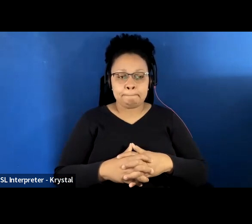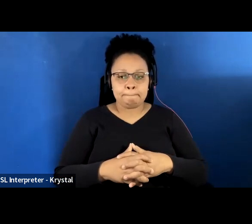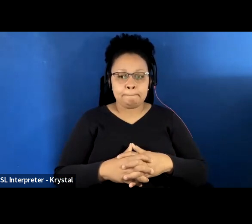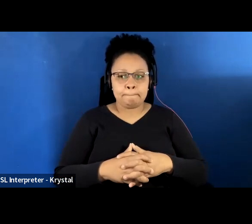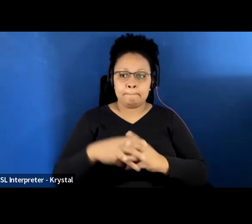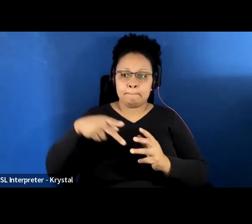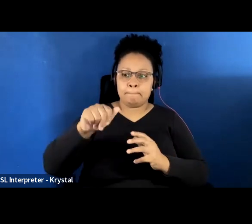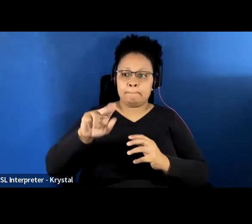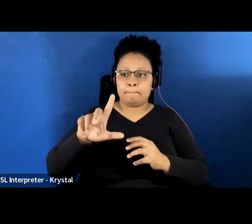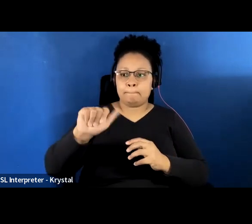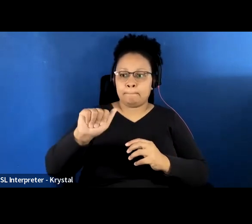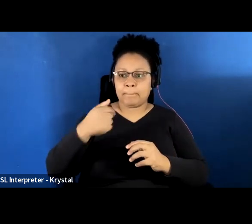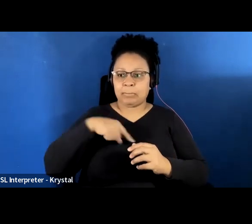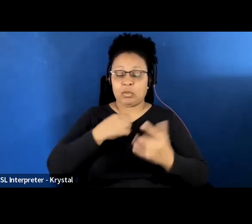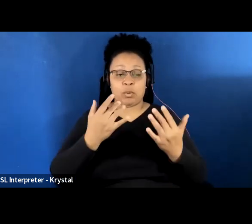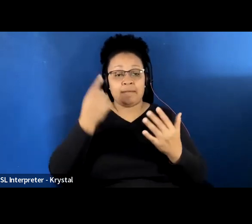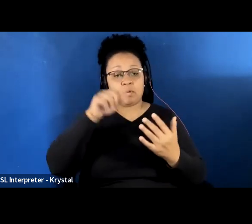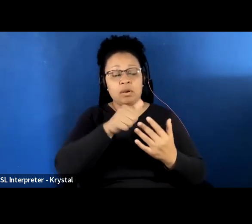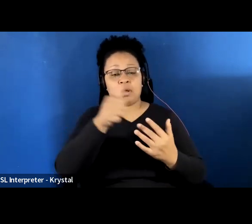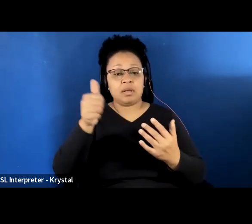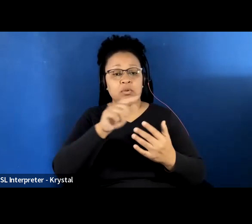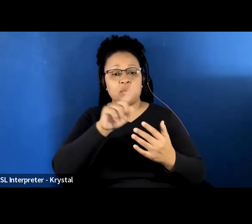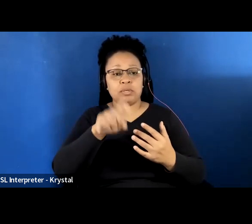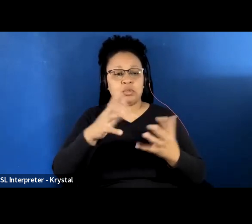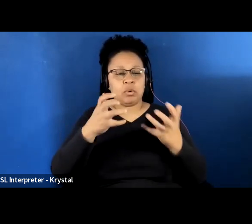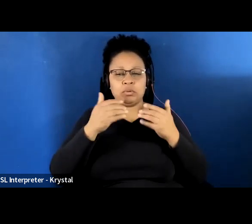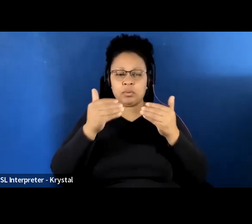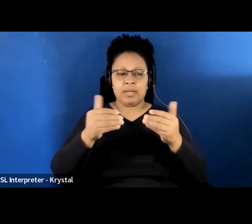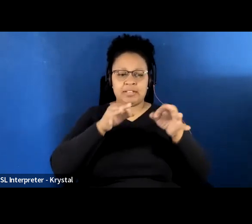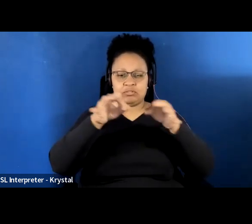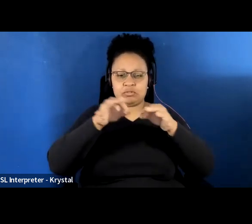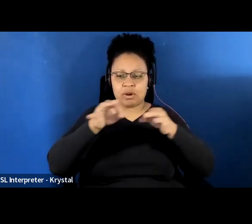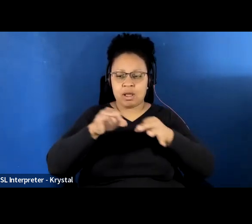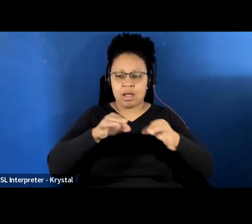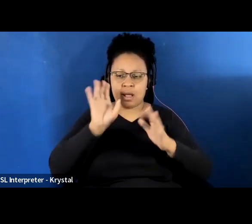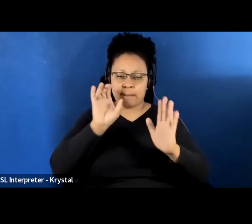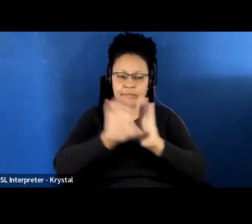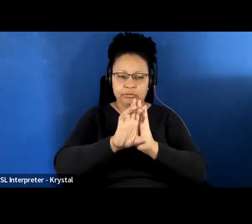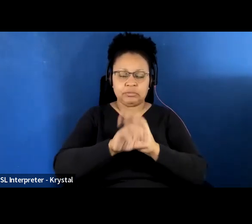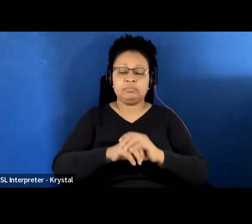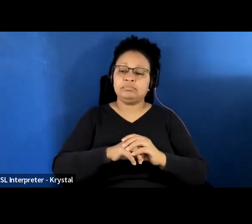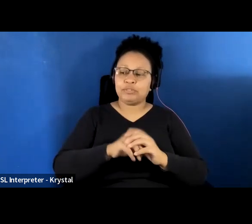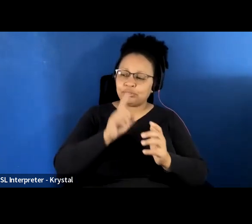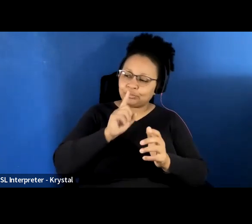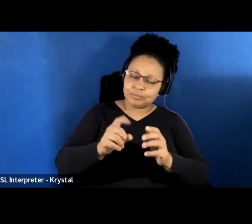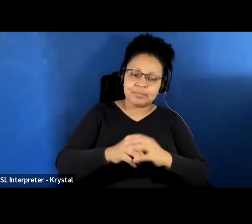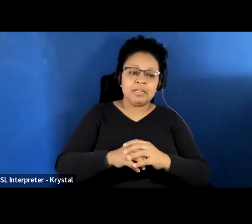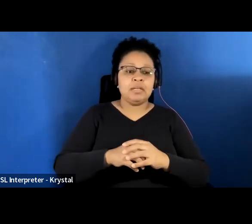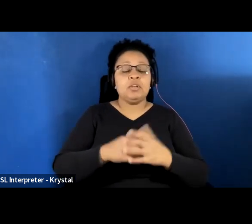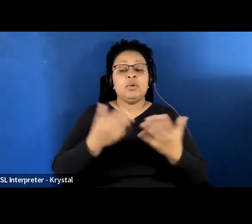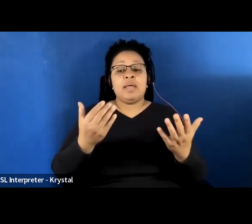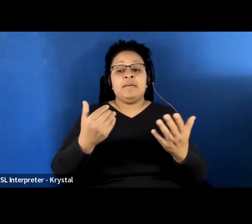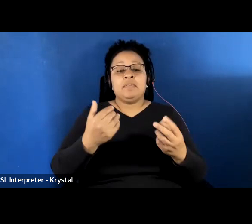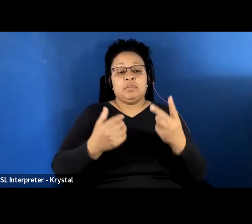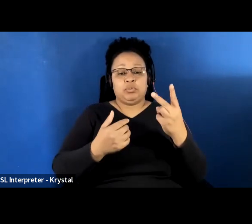While we're waiting for other questions, do you want to describe the pictures here? I would love to. So yeah, so there's